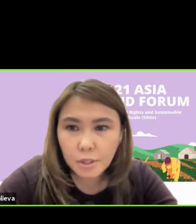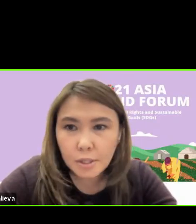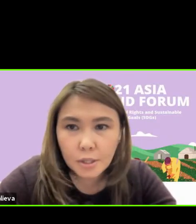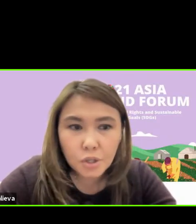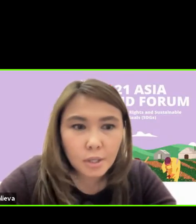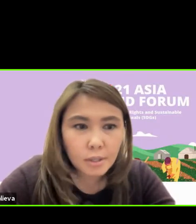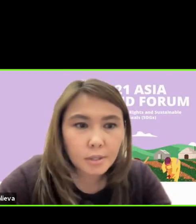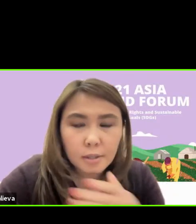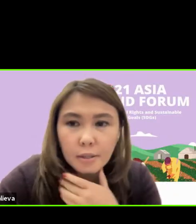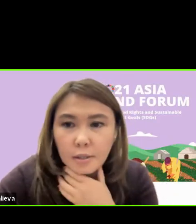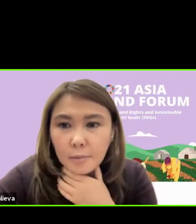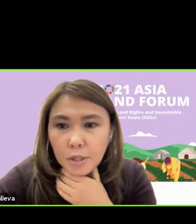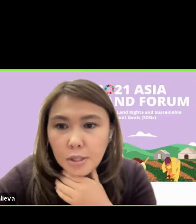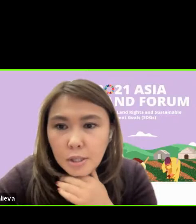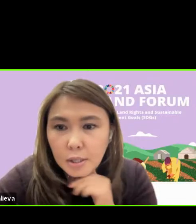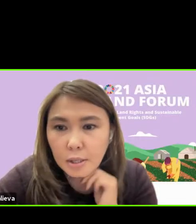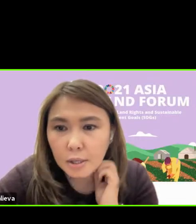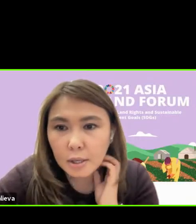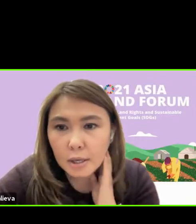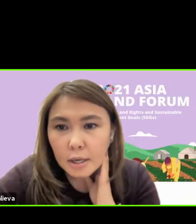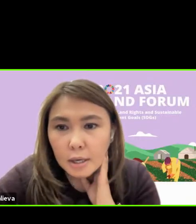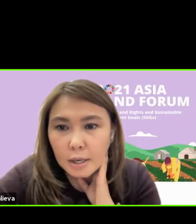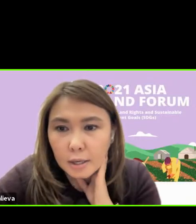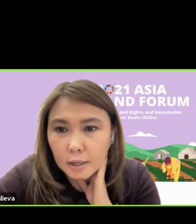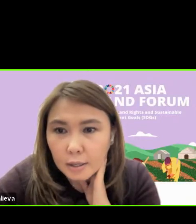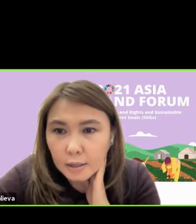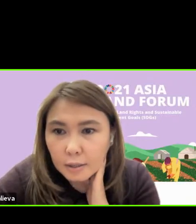Any questions in the chat that I missed?